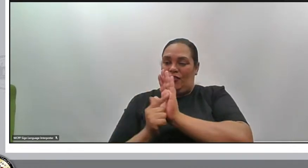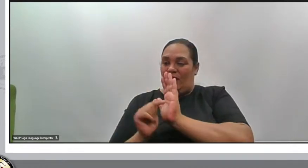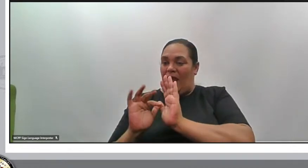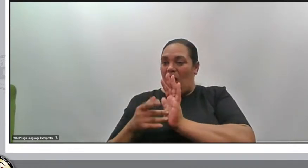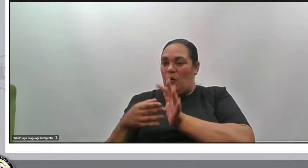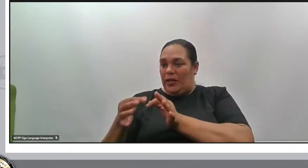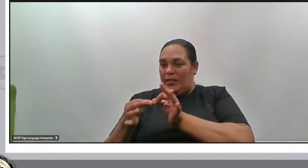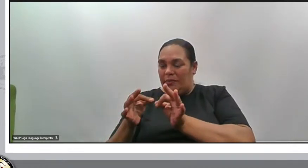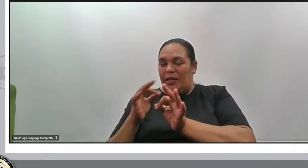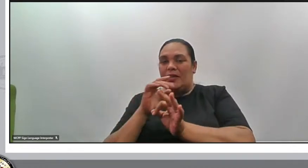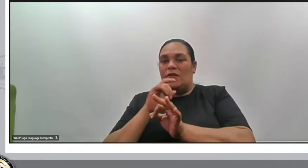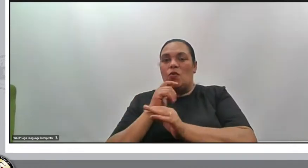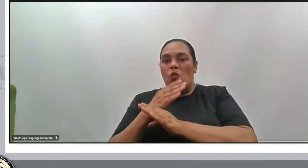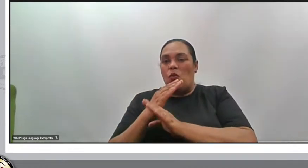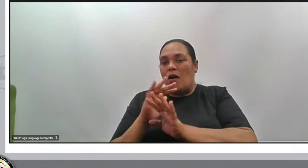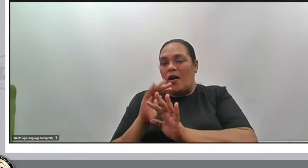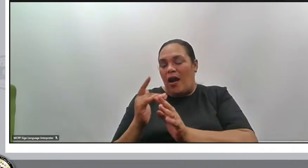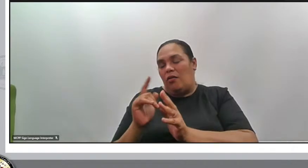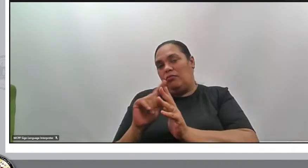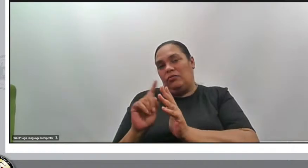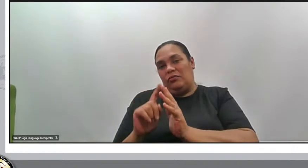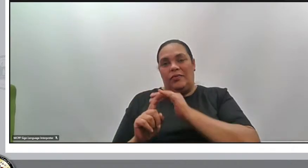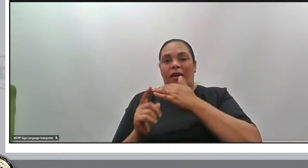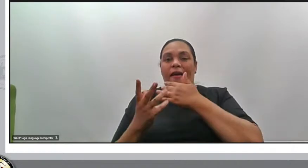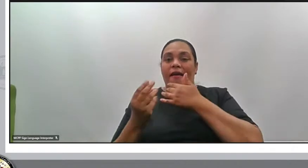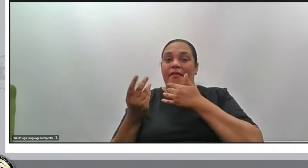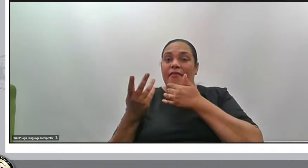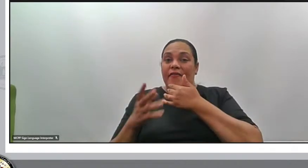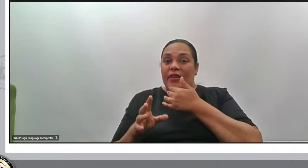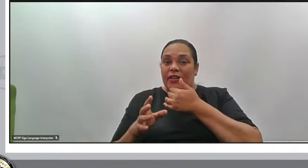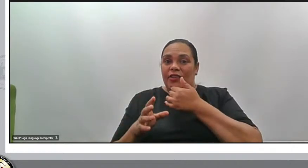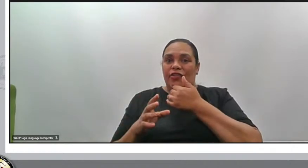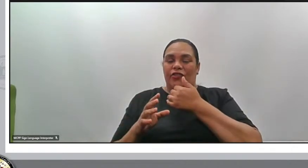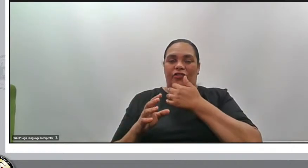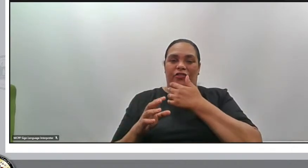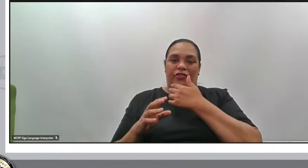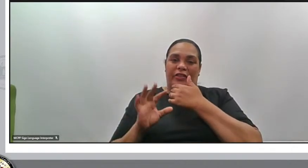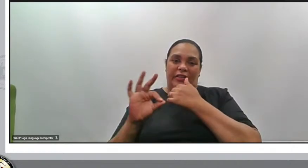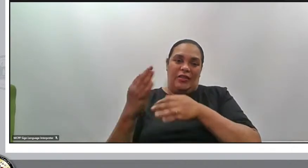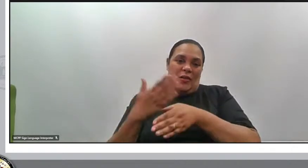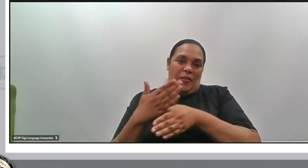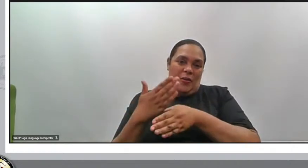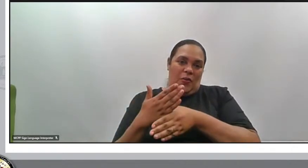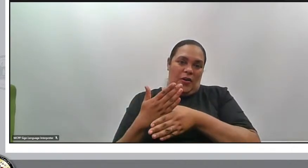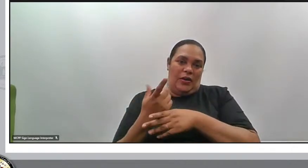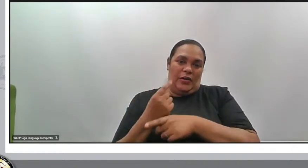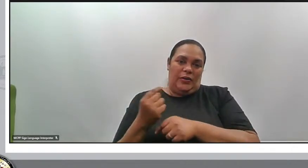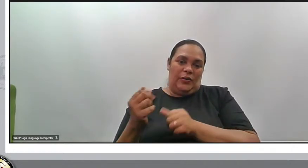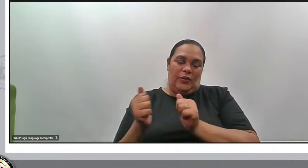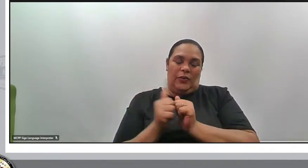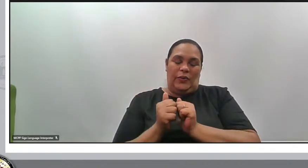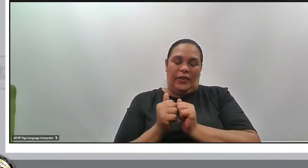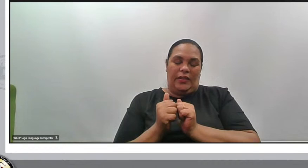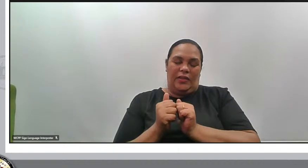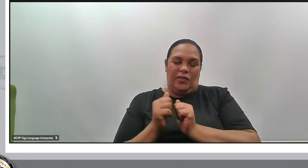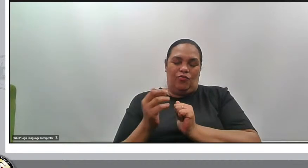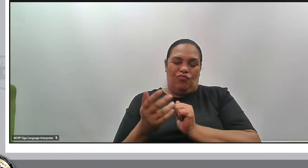works, etc. We already have such working agreements with the